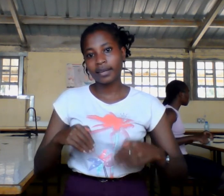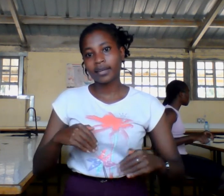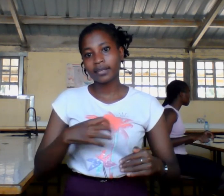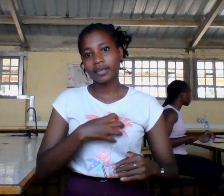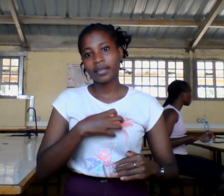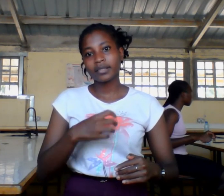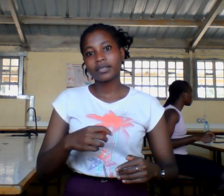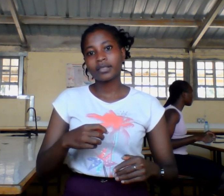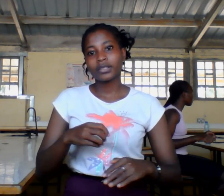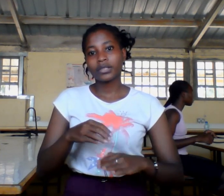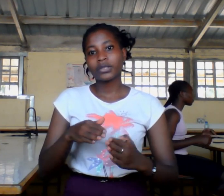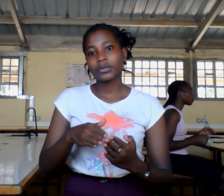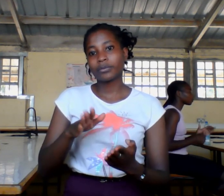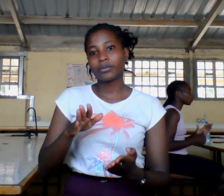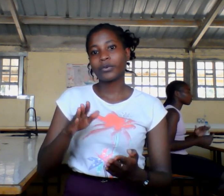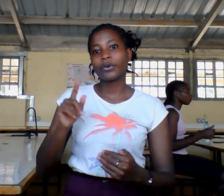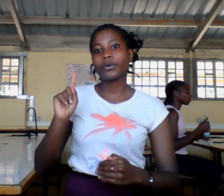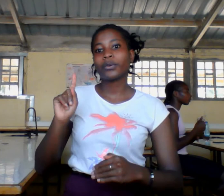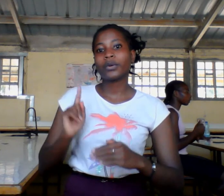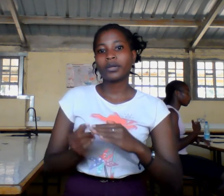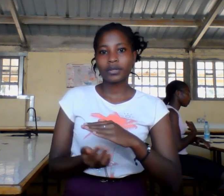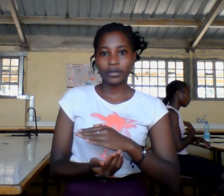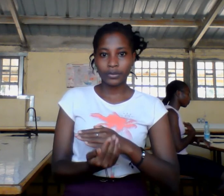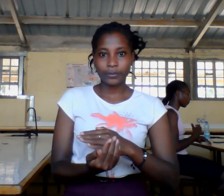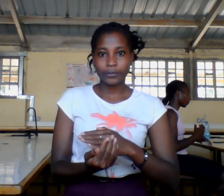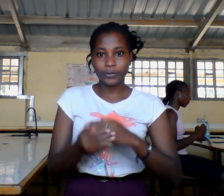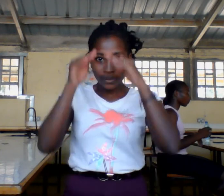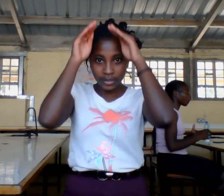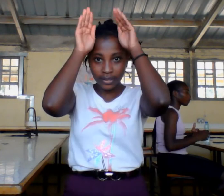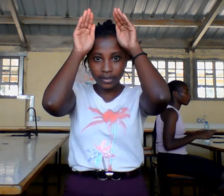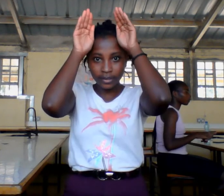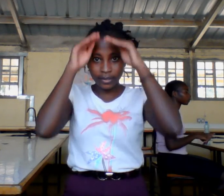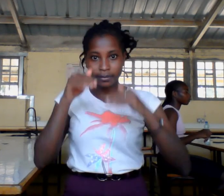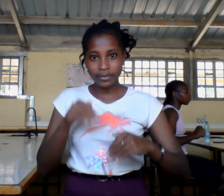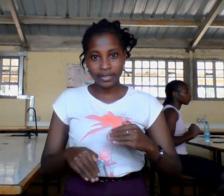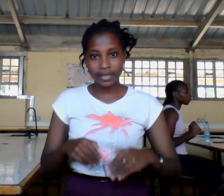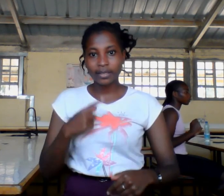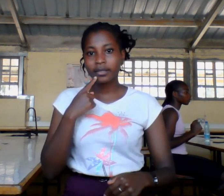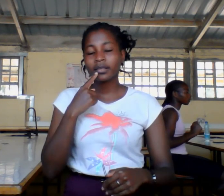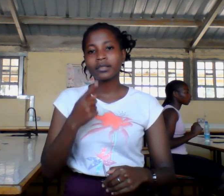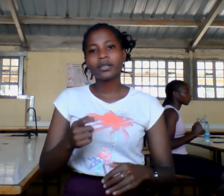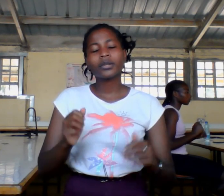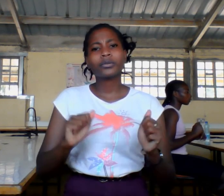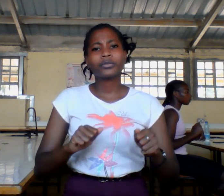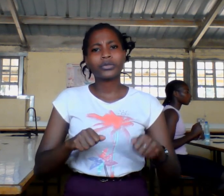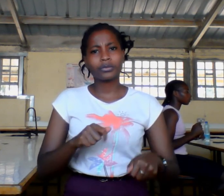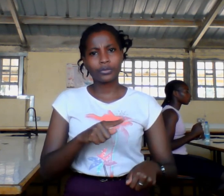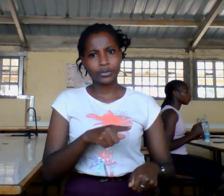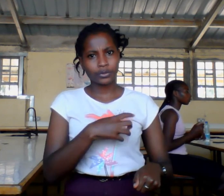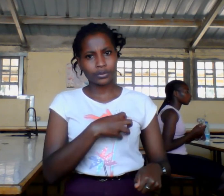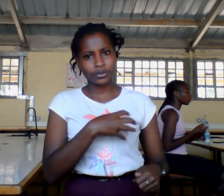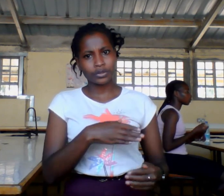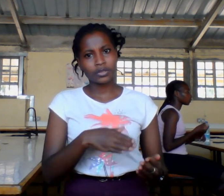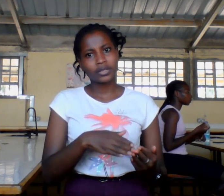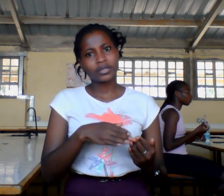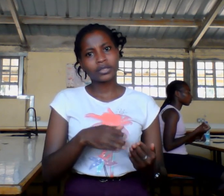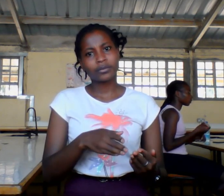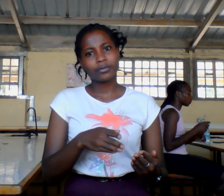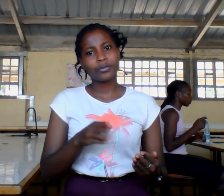one usual morning, Rabbit said to Hyena, "You can get richer than you are now. We can trade leathers, but to start